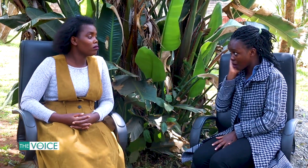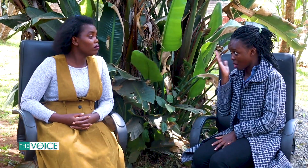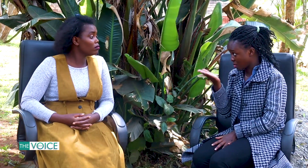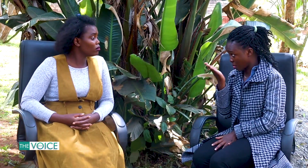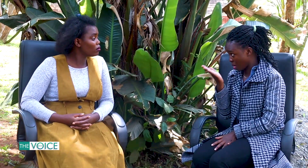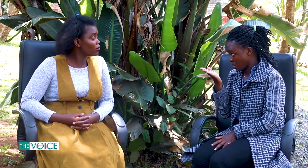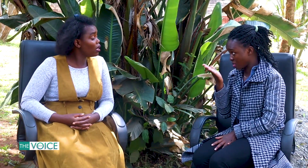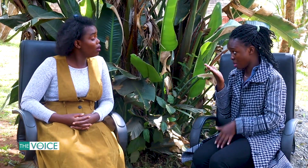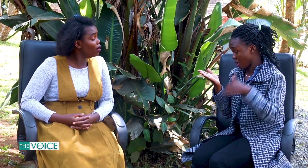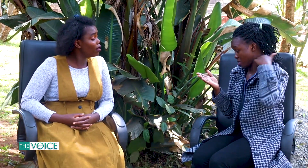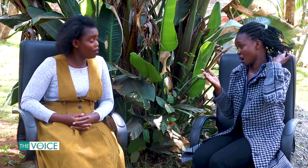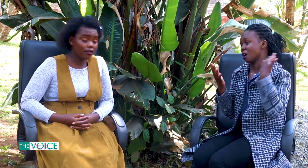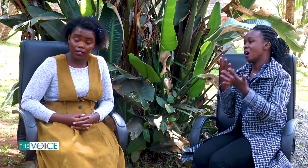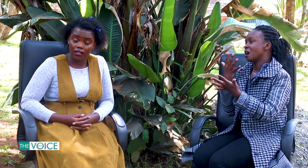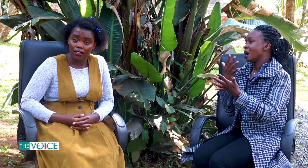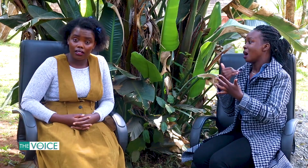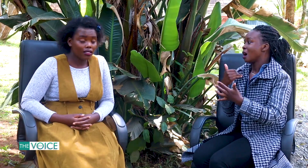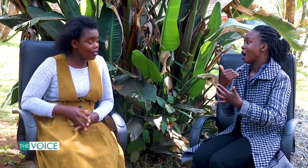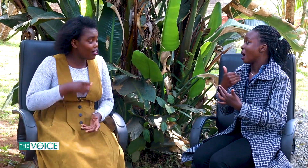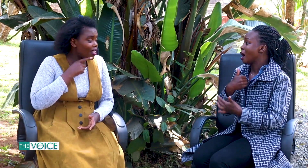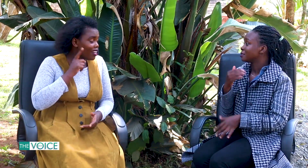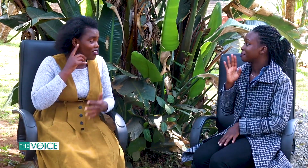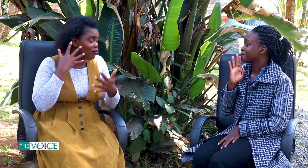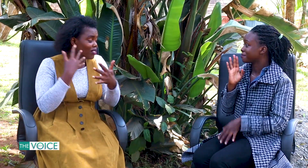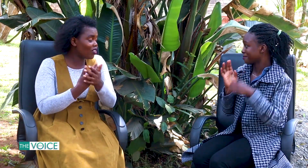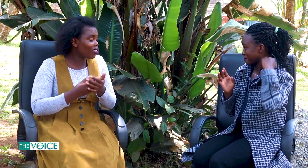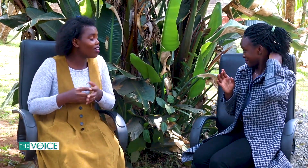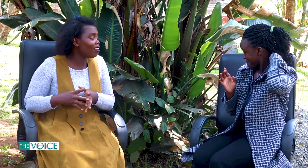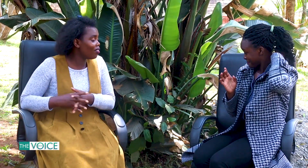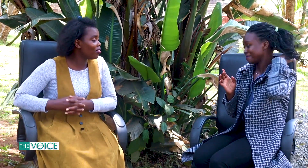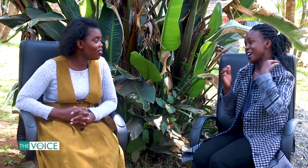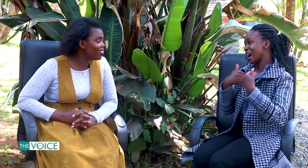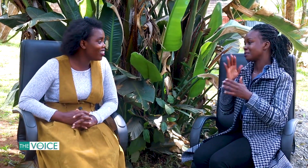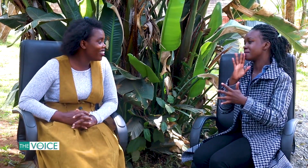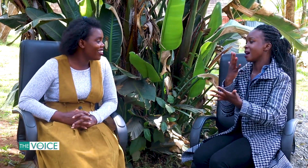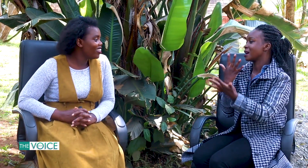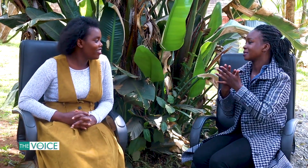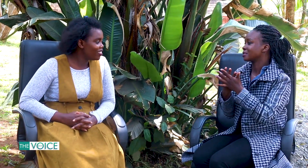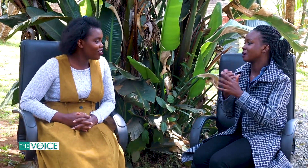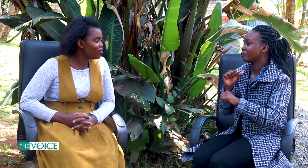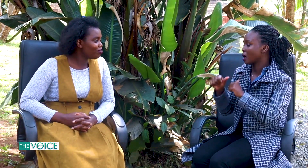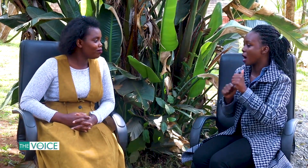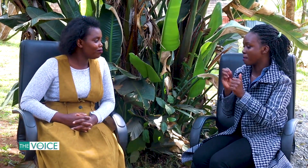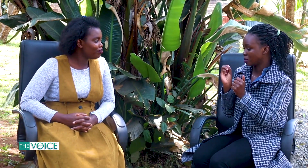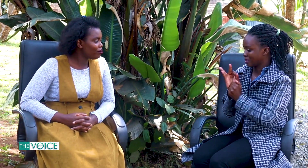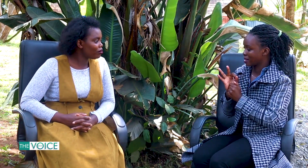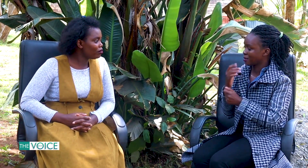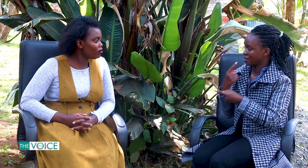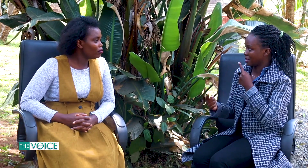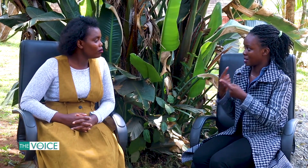Kisumu. We were doing a community outreach there, and I remember we went to a prison, and we